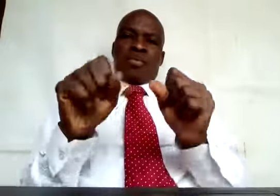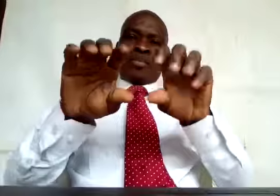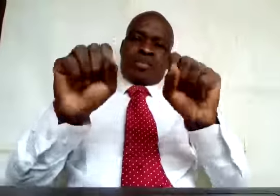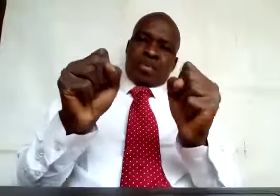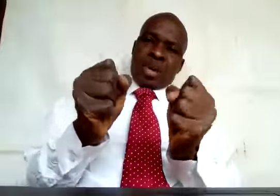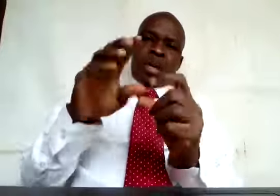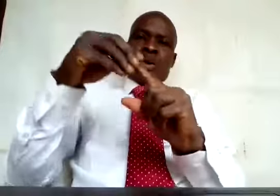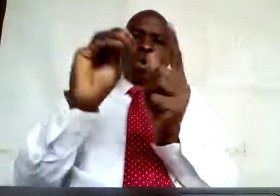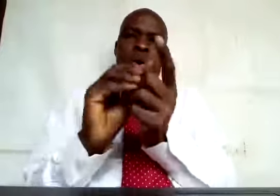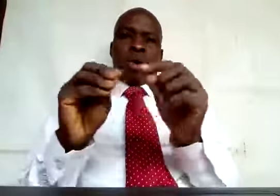drawn out.